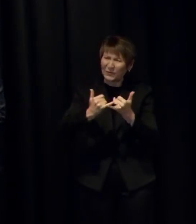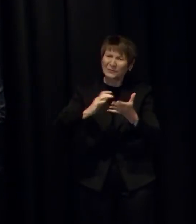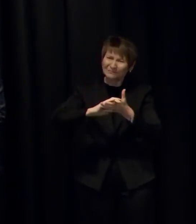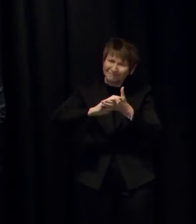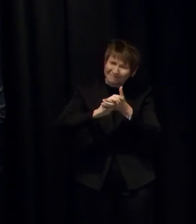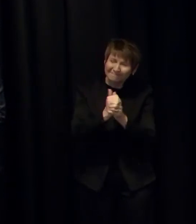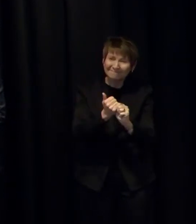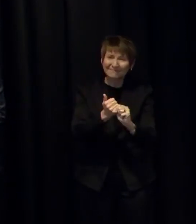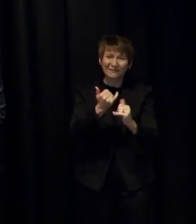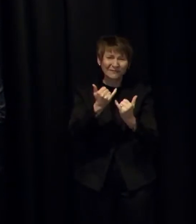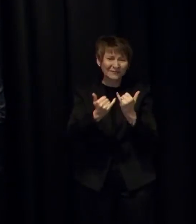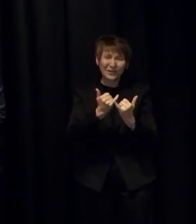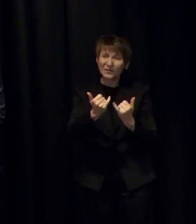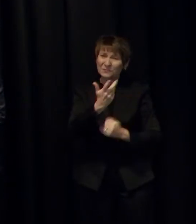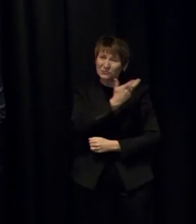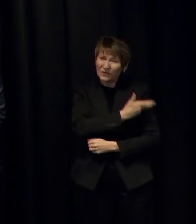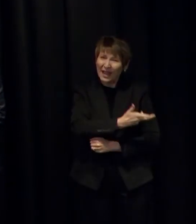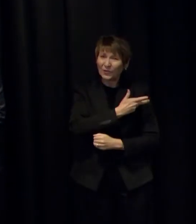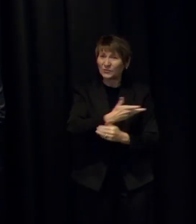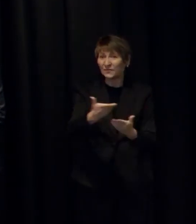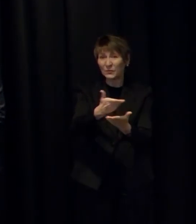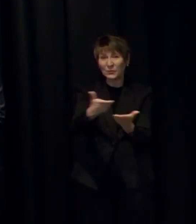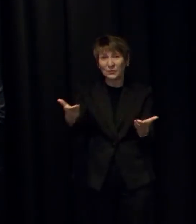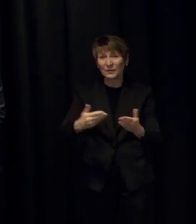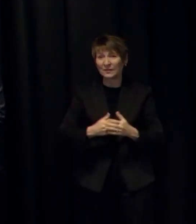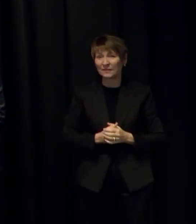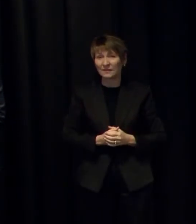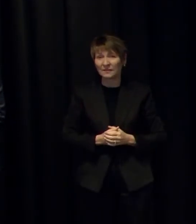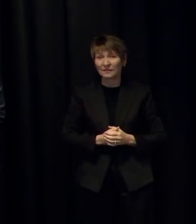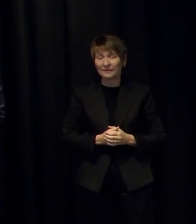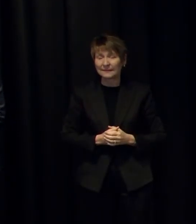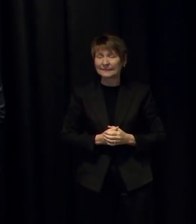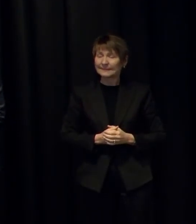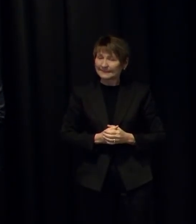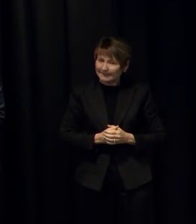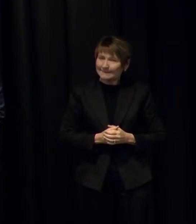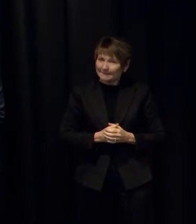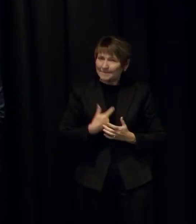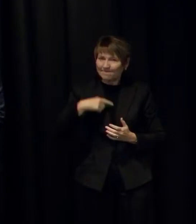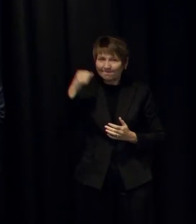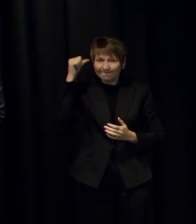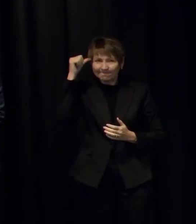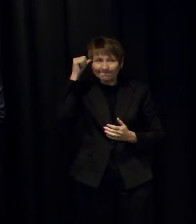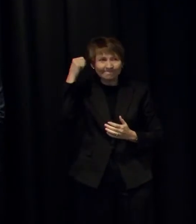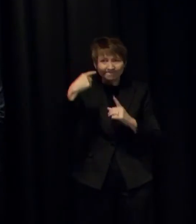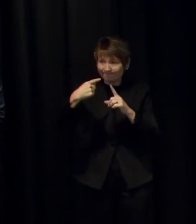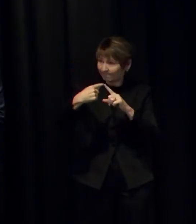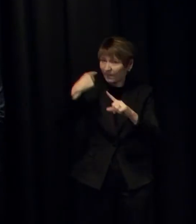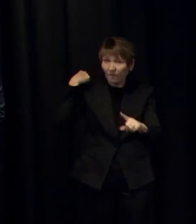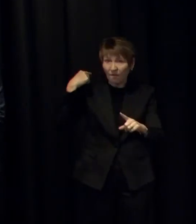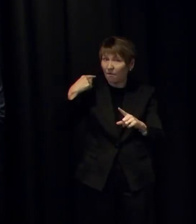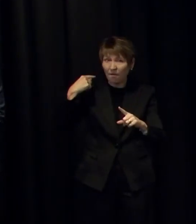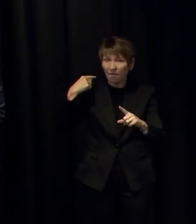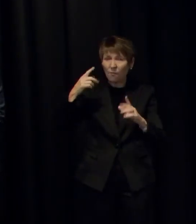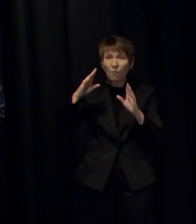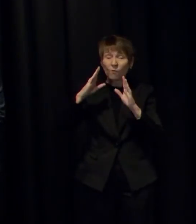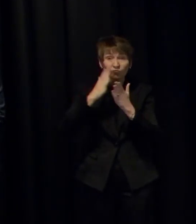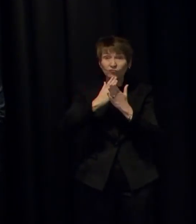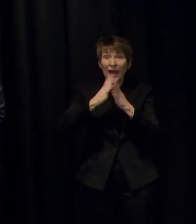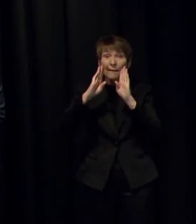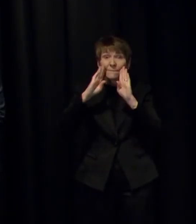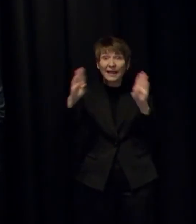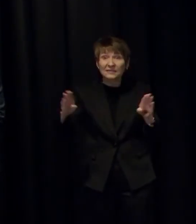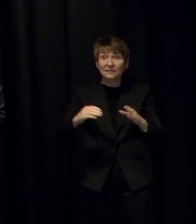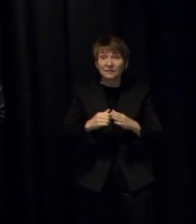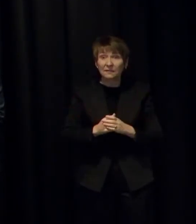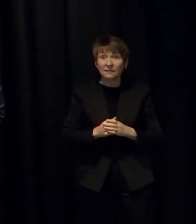grateful, and we can be optimistic and positive about what's been achieved here. It is absolutely amazing to be